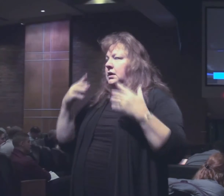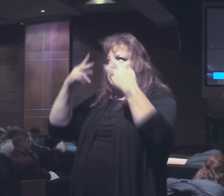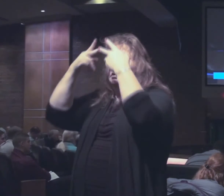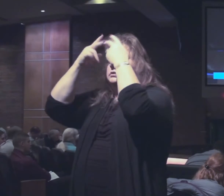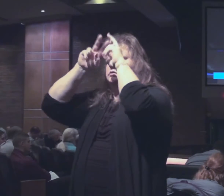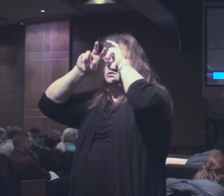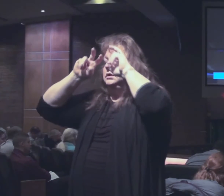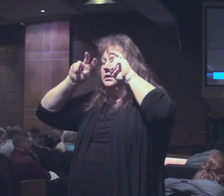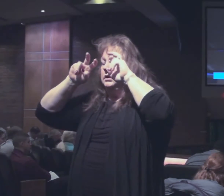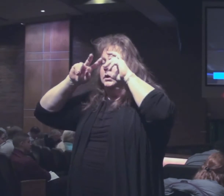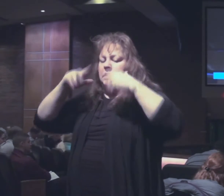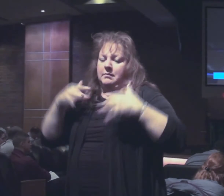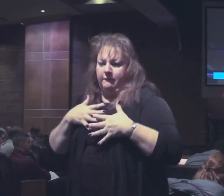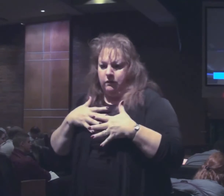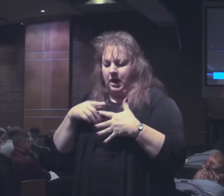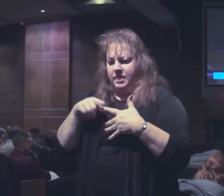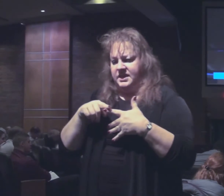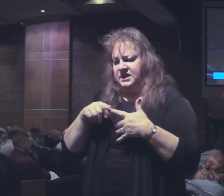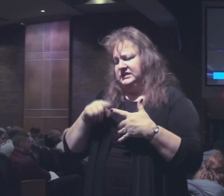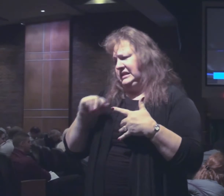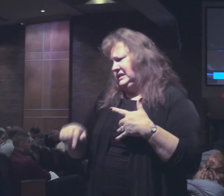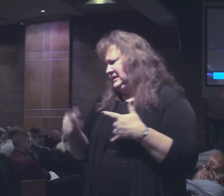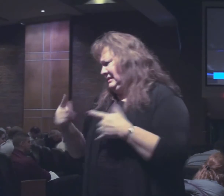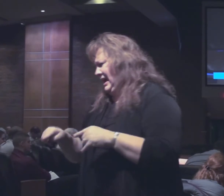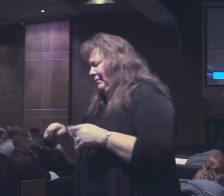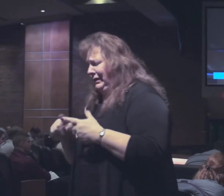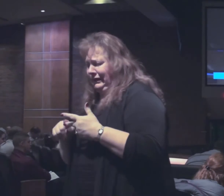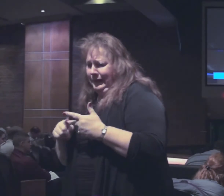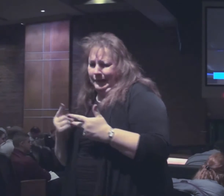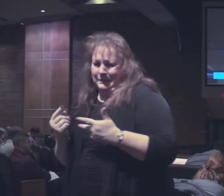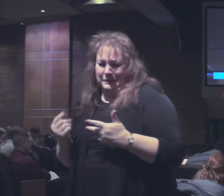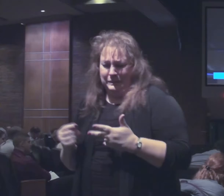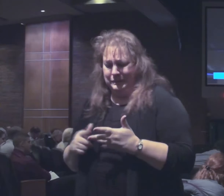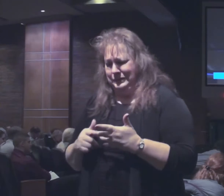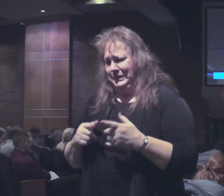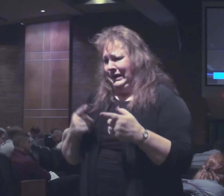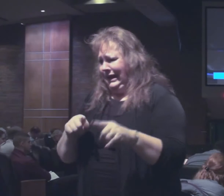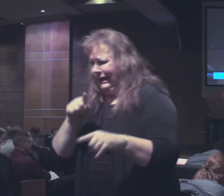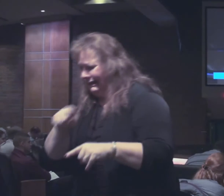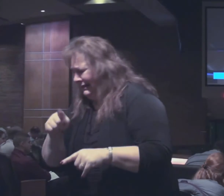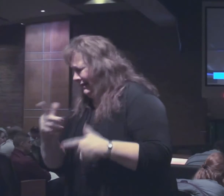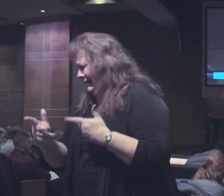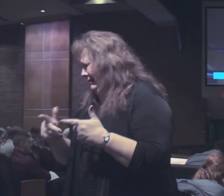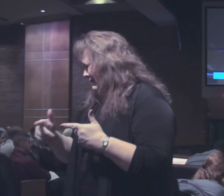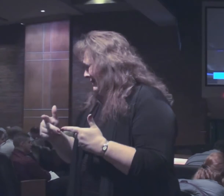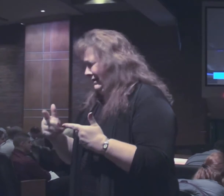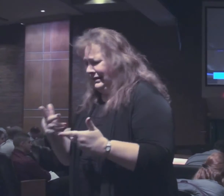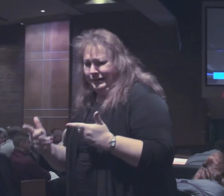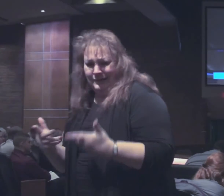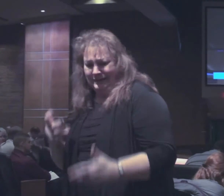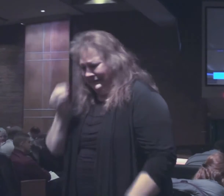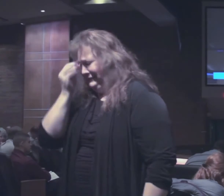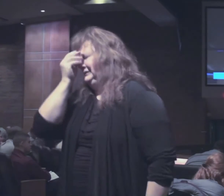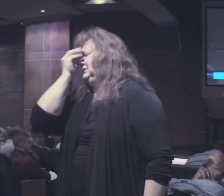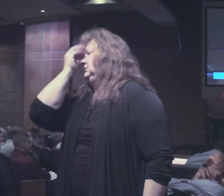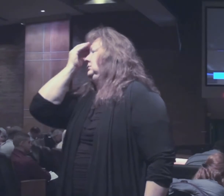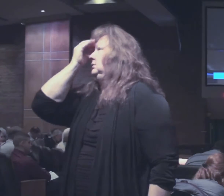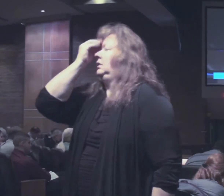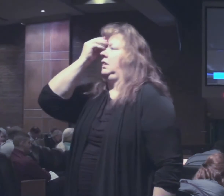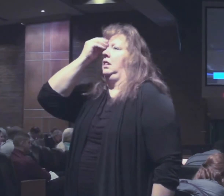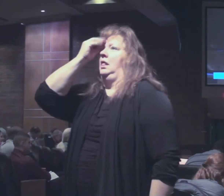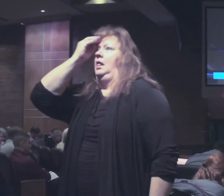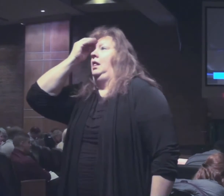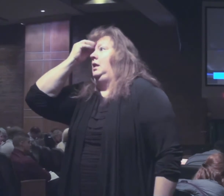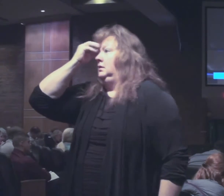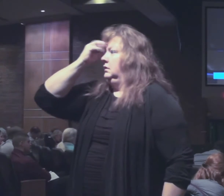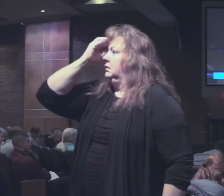sort out, and we're afraid about this, and how's this going to work out, and what happened here, and how will this go here, and